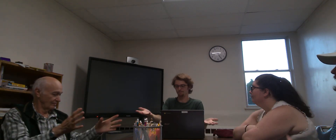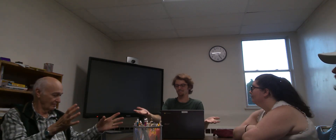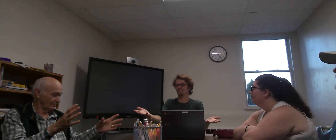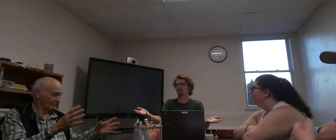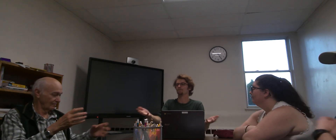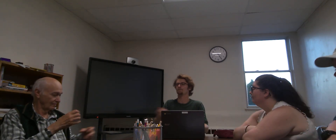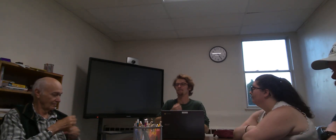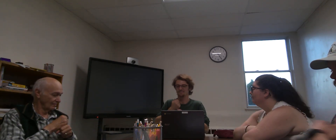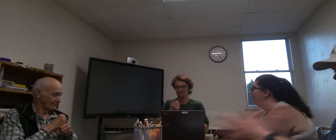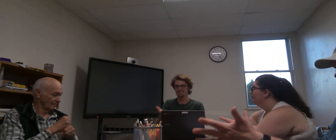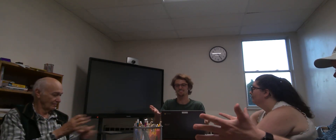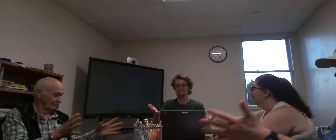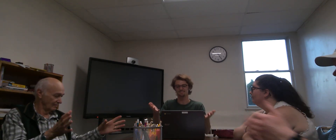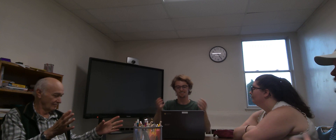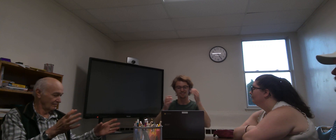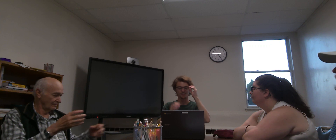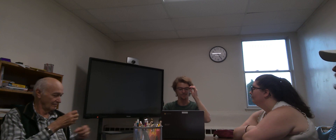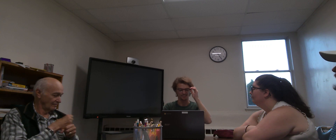spills out. Exhausted. Okay.